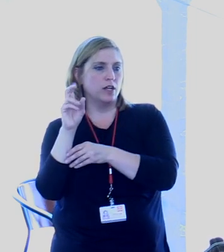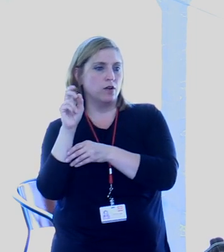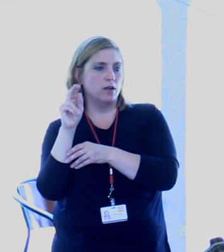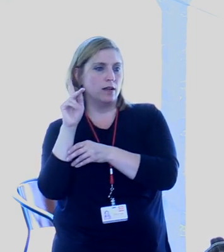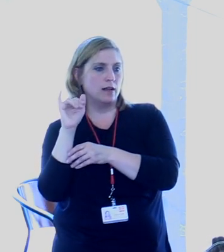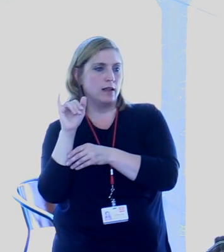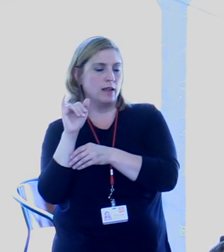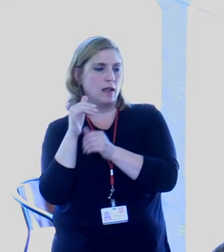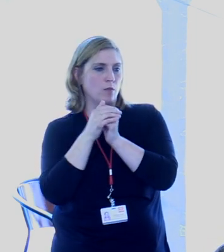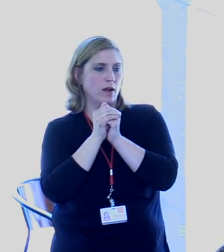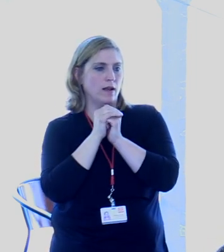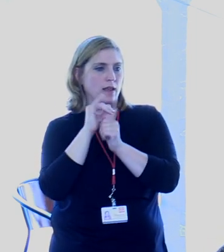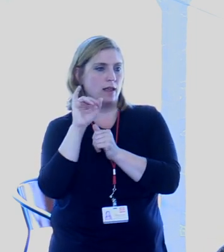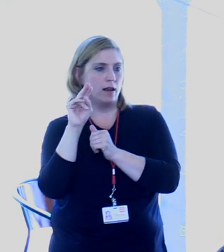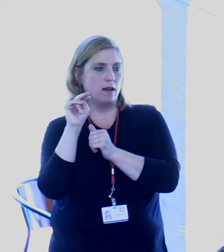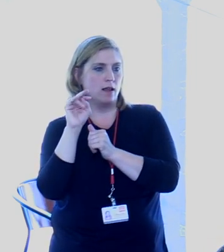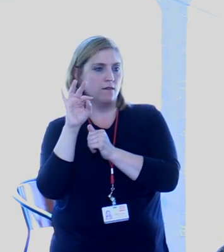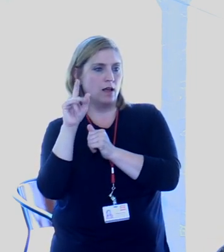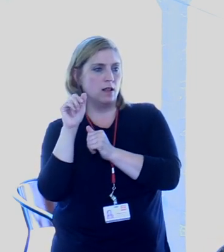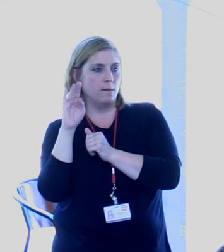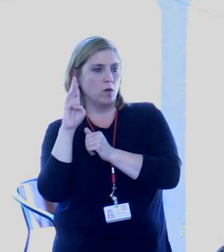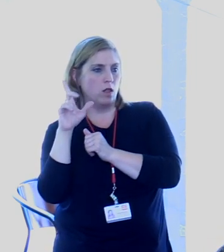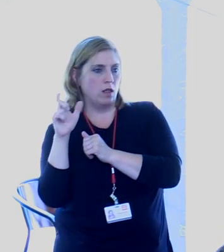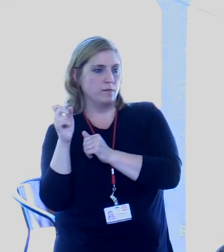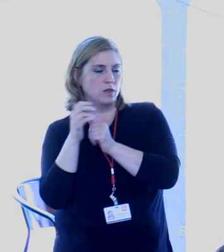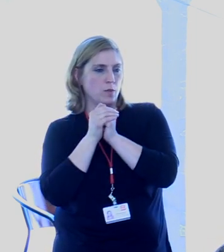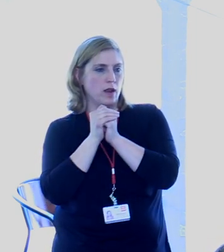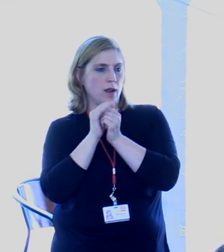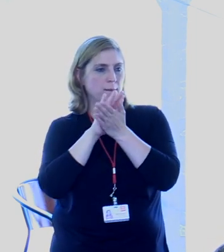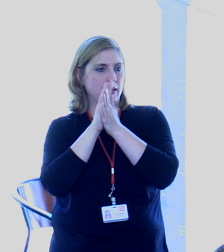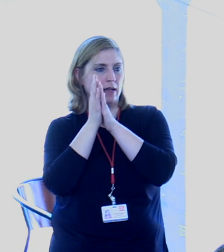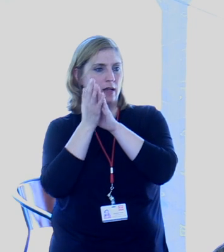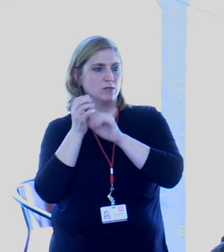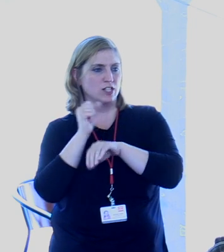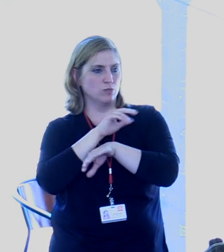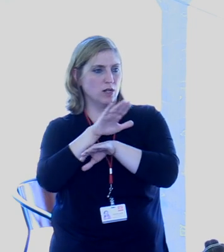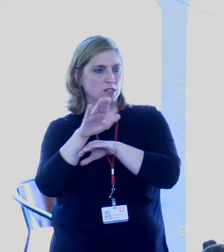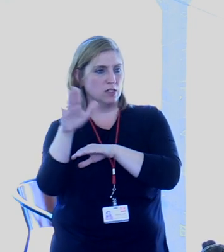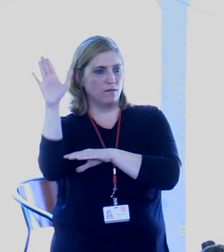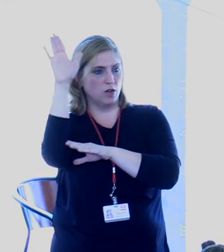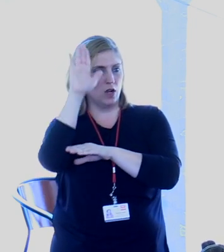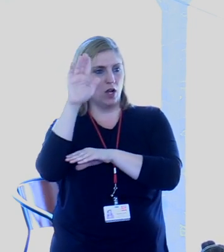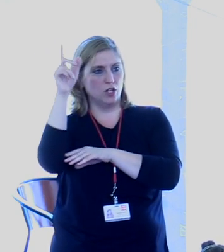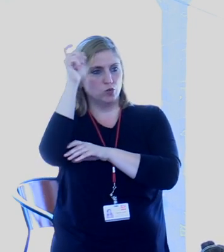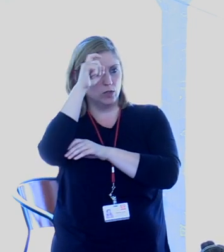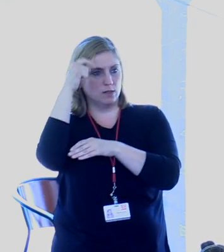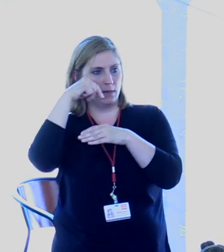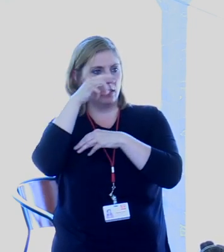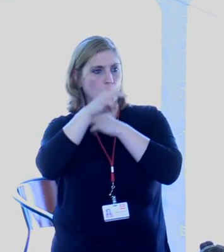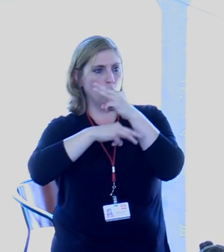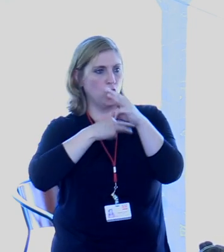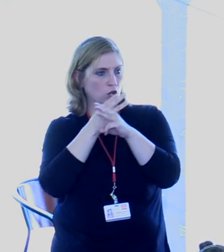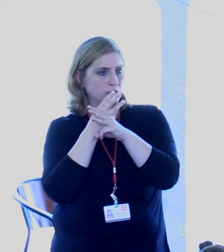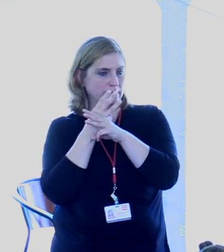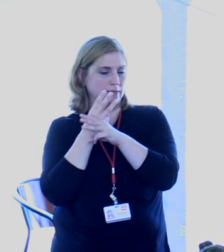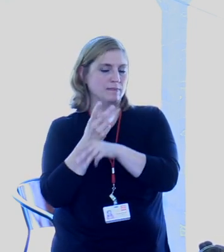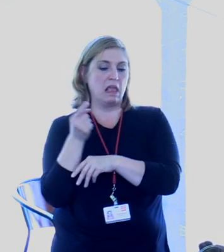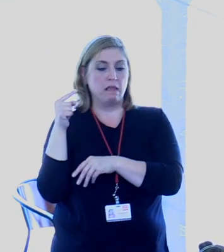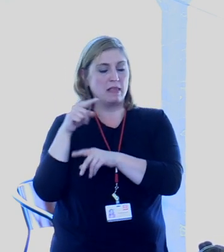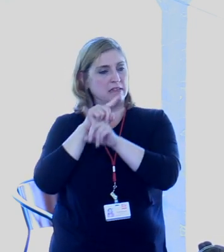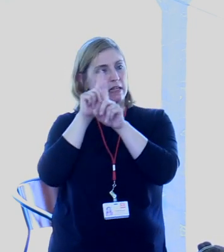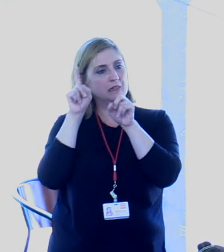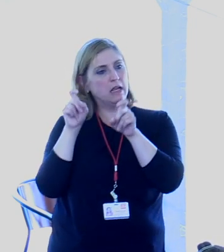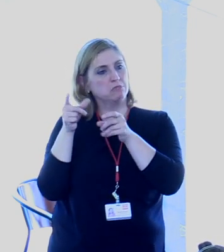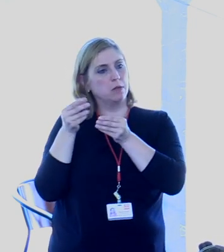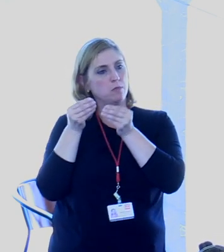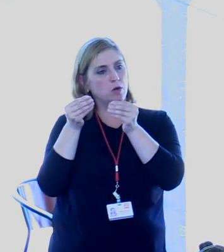is infallible. Our prayer becomes the very expression of God's wisdom in the world. This is the test